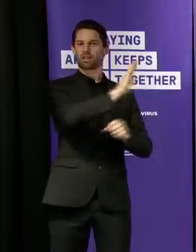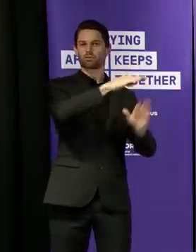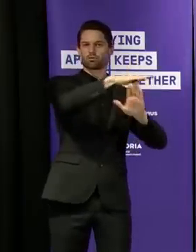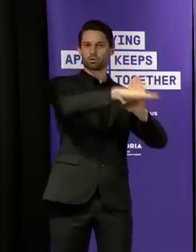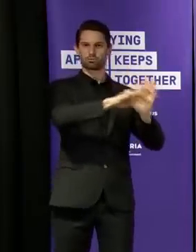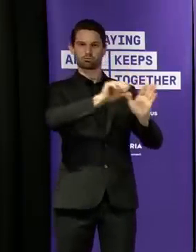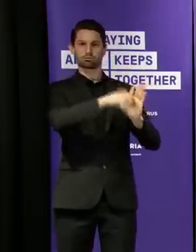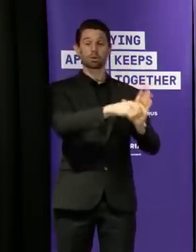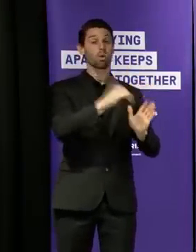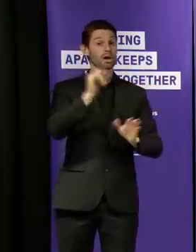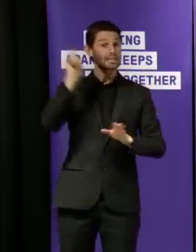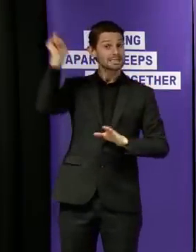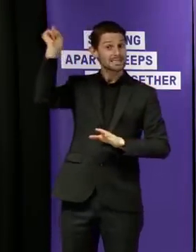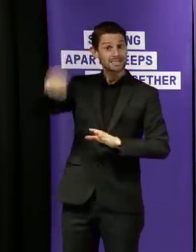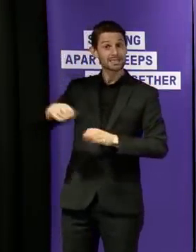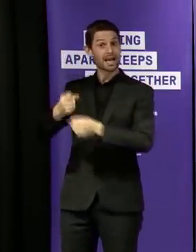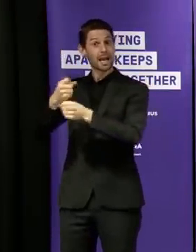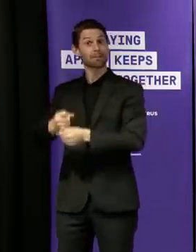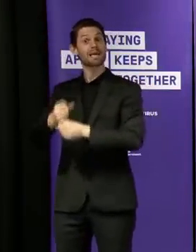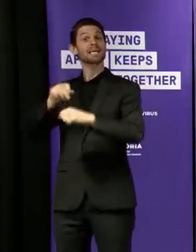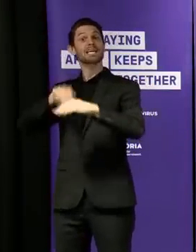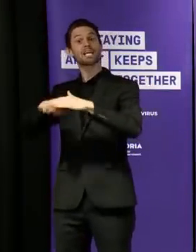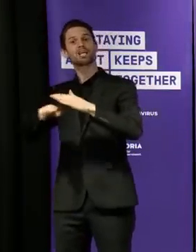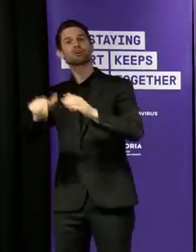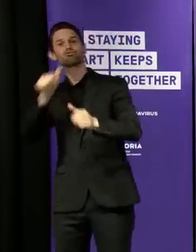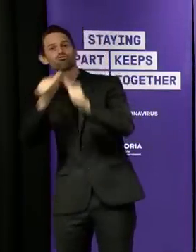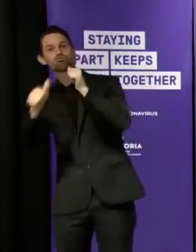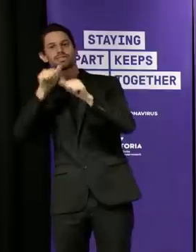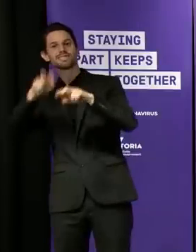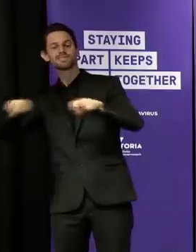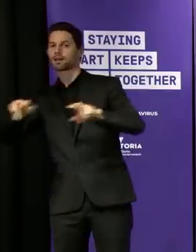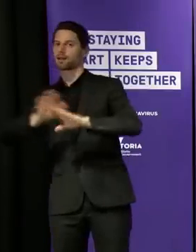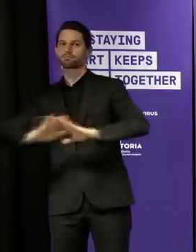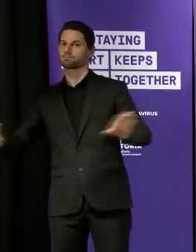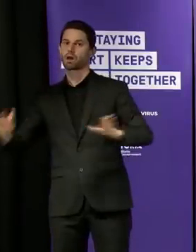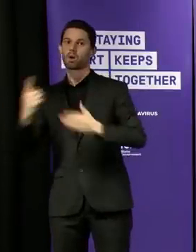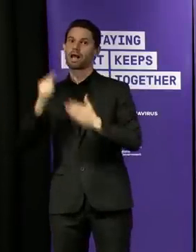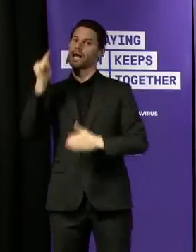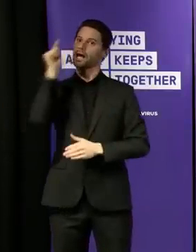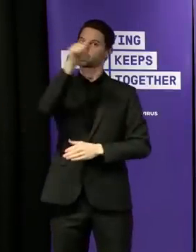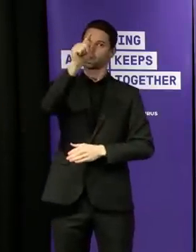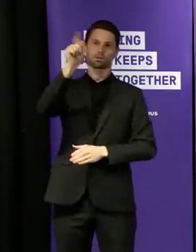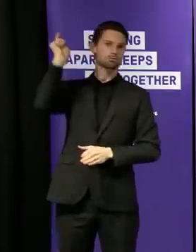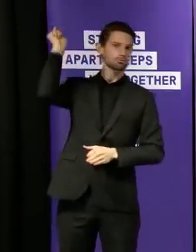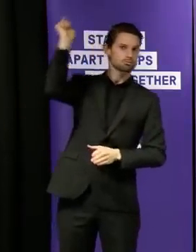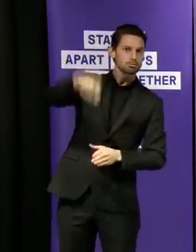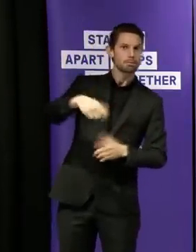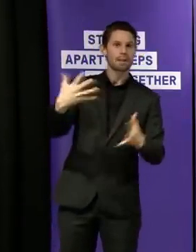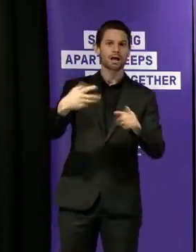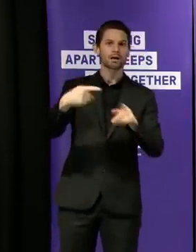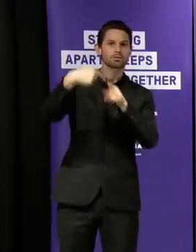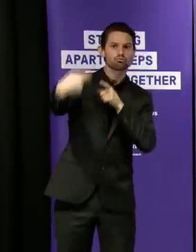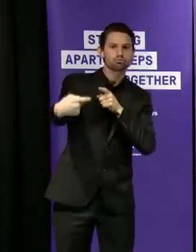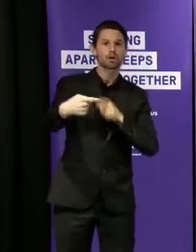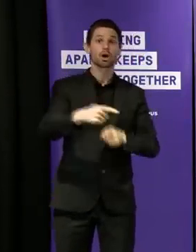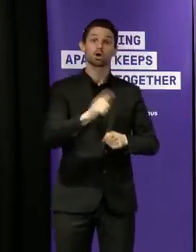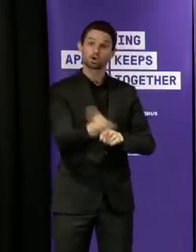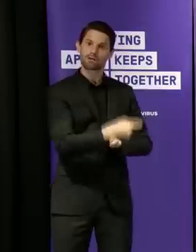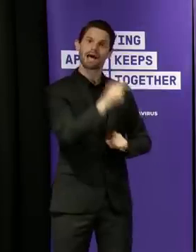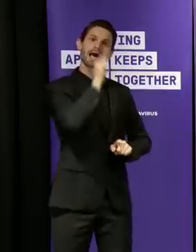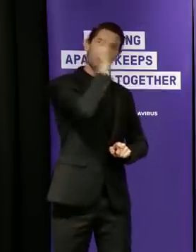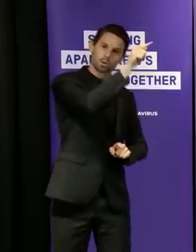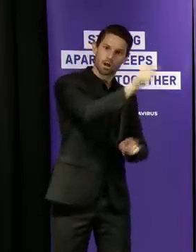club or the golf club will not be open. It's an outdoor activity. It's a playing field that you're getting access to. I've